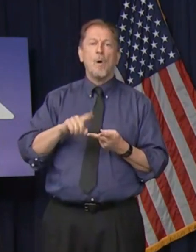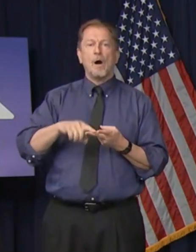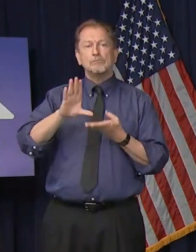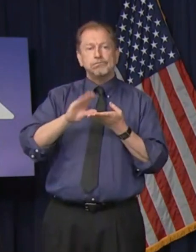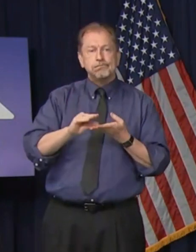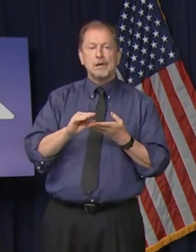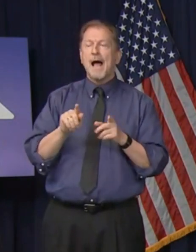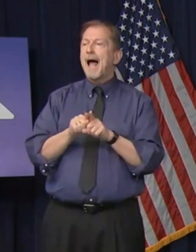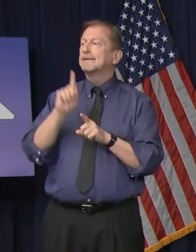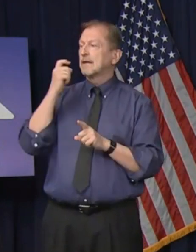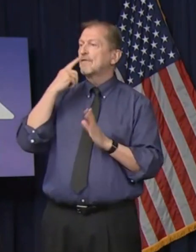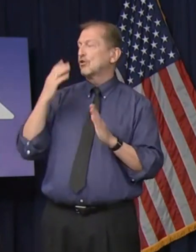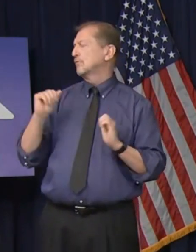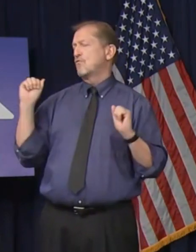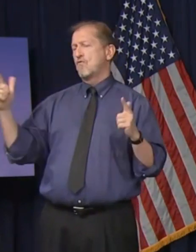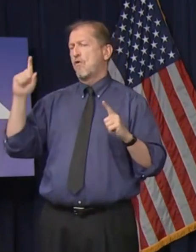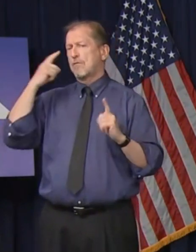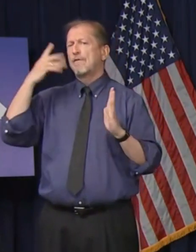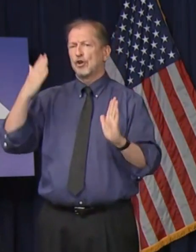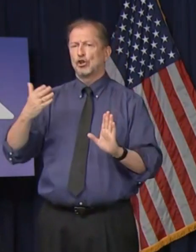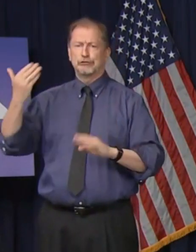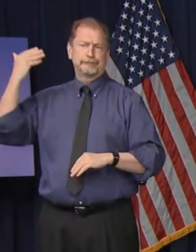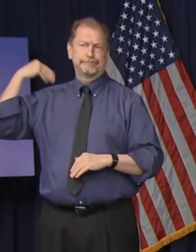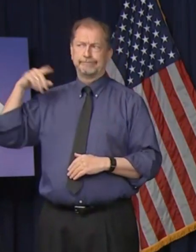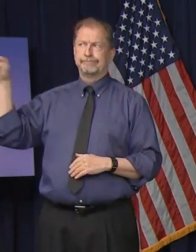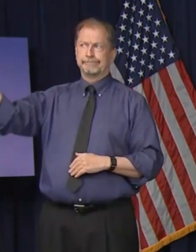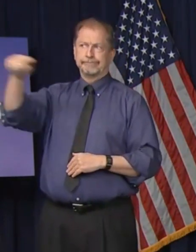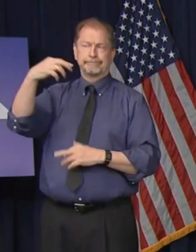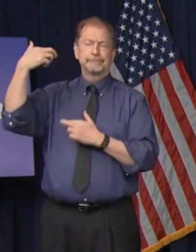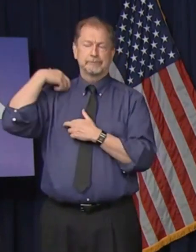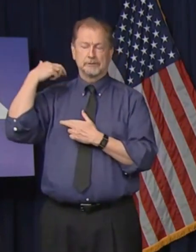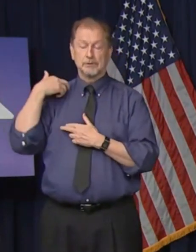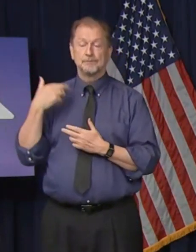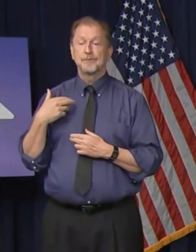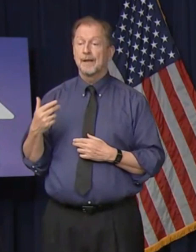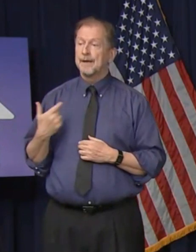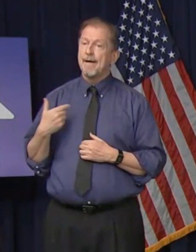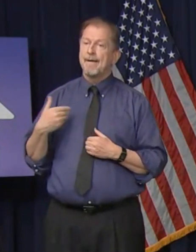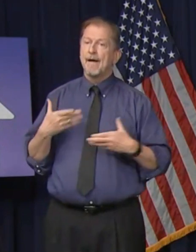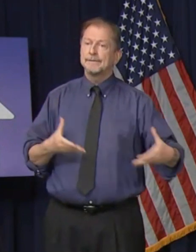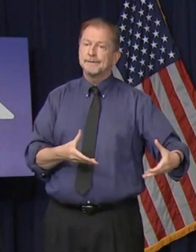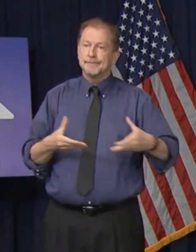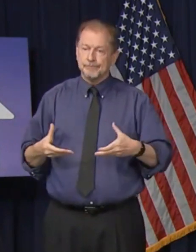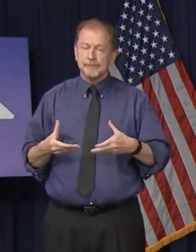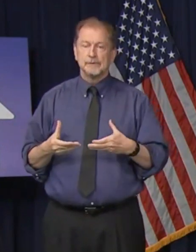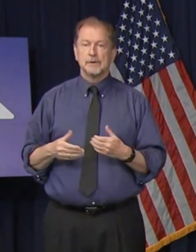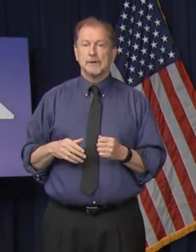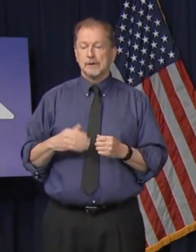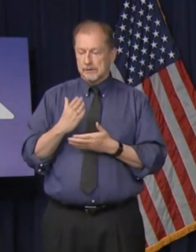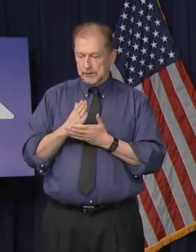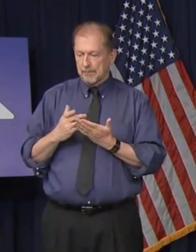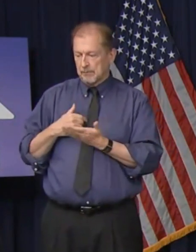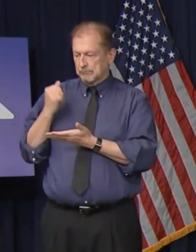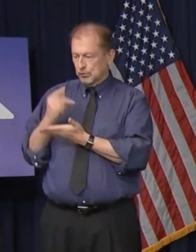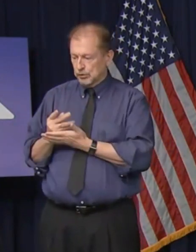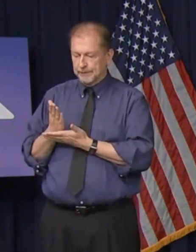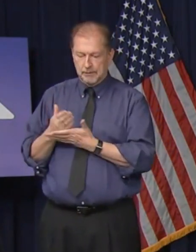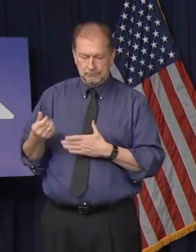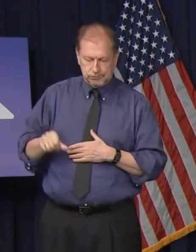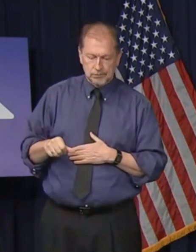every governor does. You can look back through, I have the records of each of the